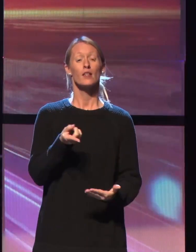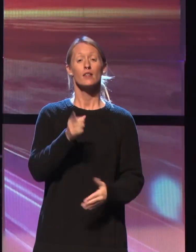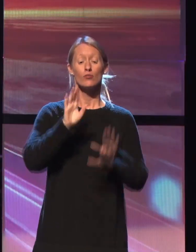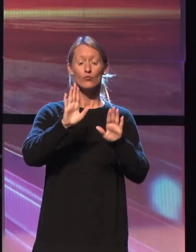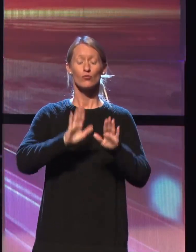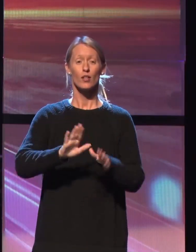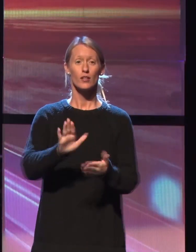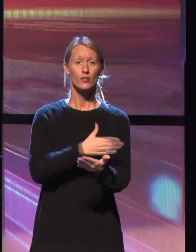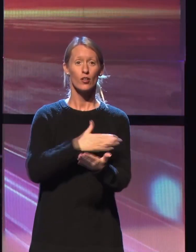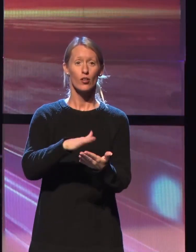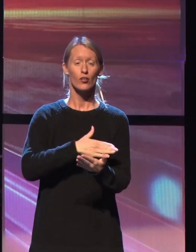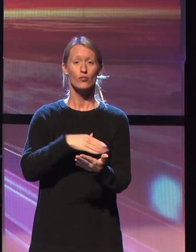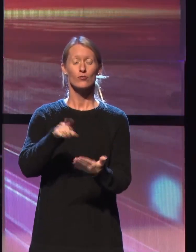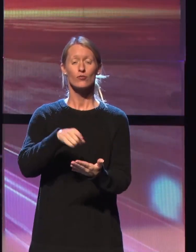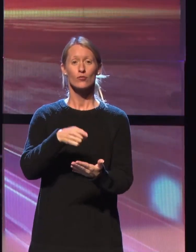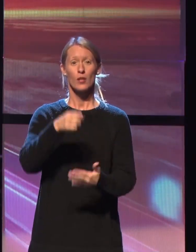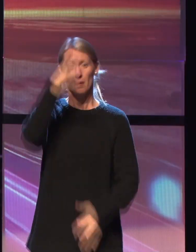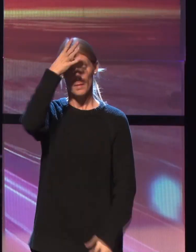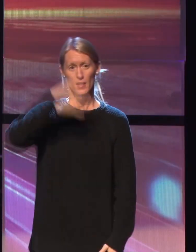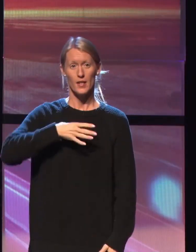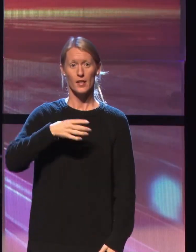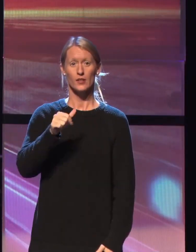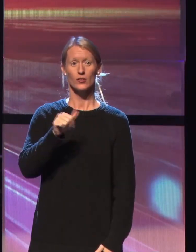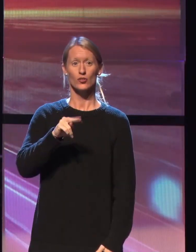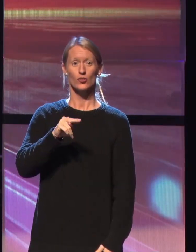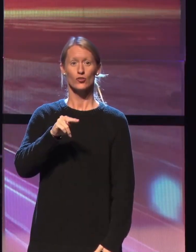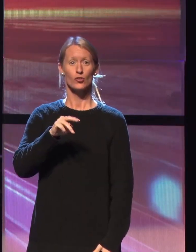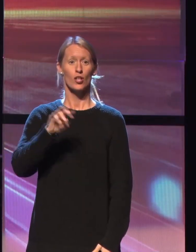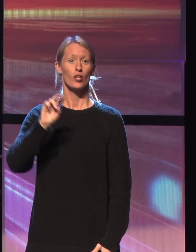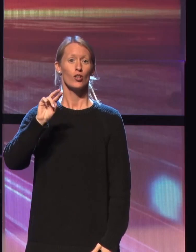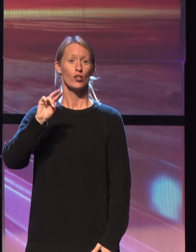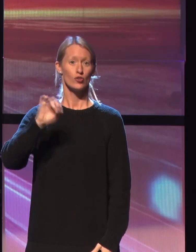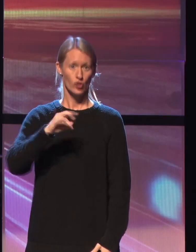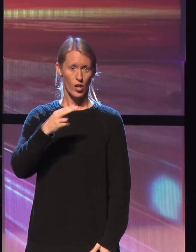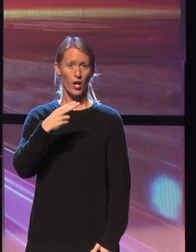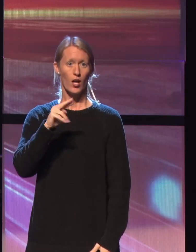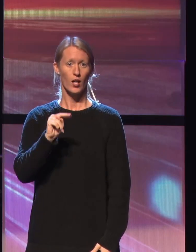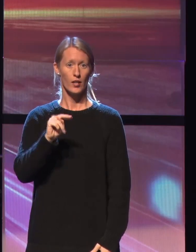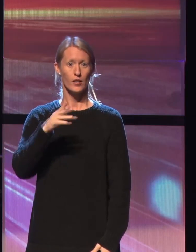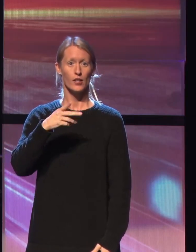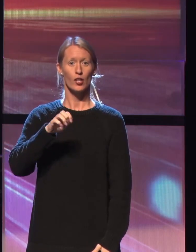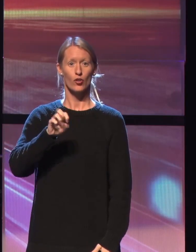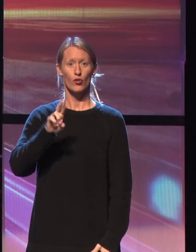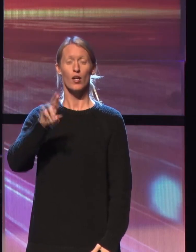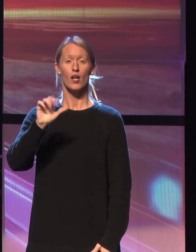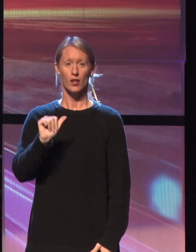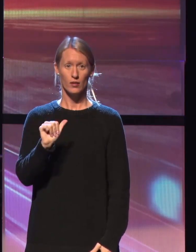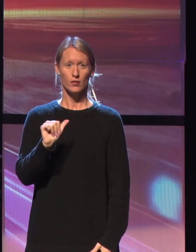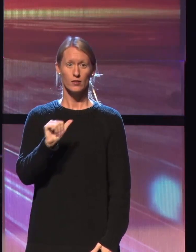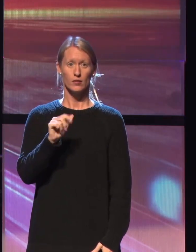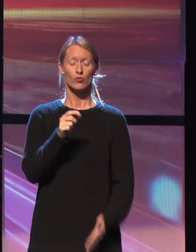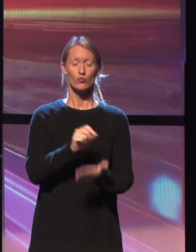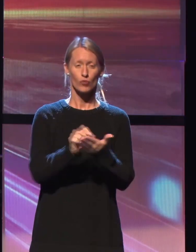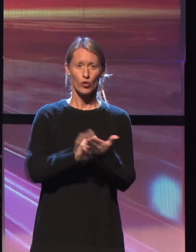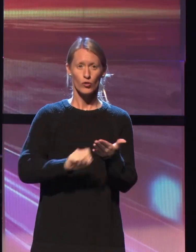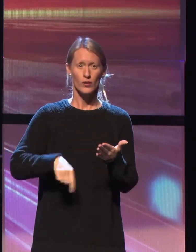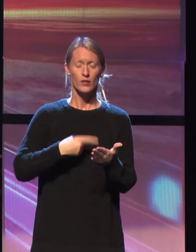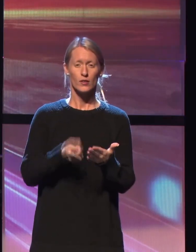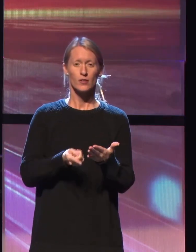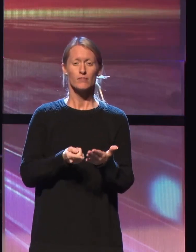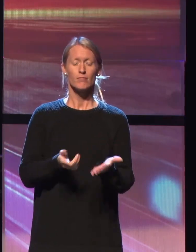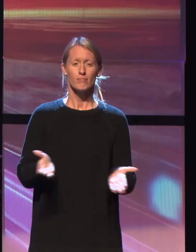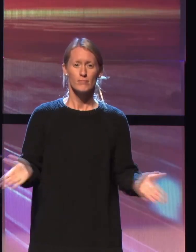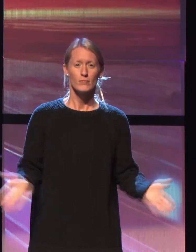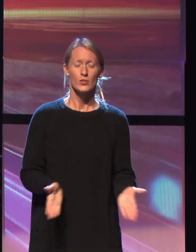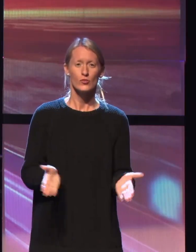song. It's written by a gentleman named John Gira. I would encourage you to find it on YouTube, download it, listen to